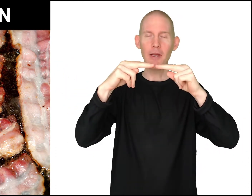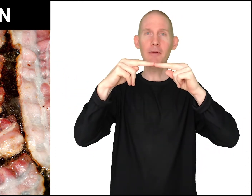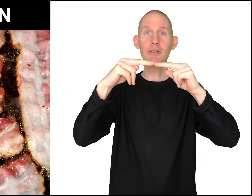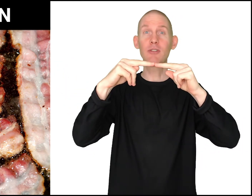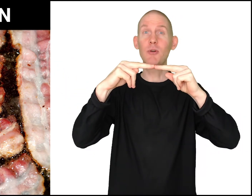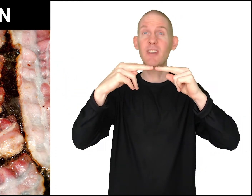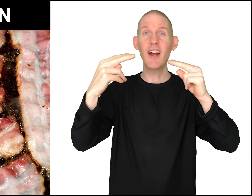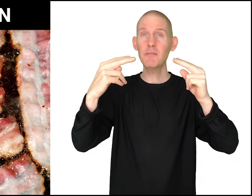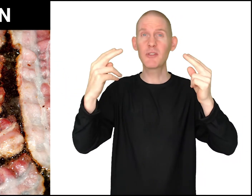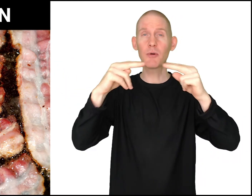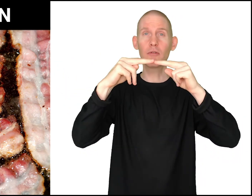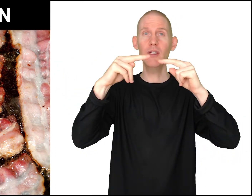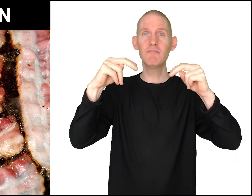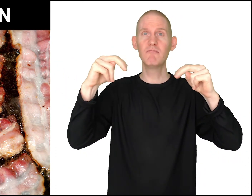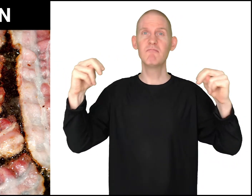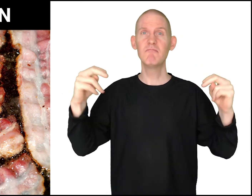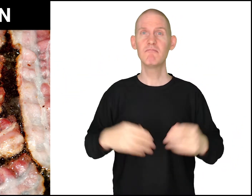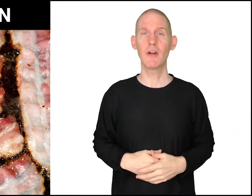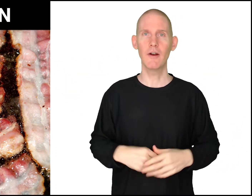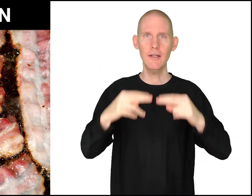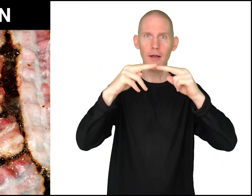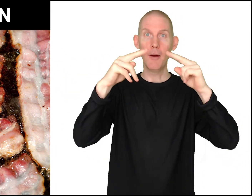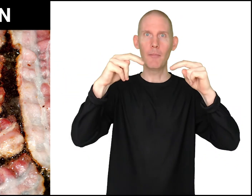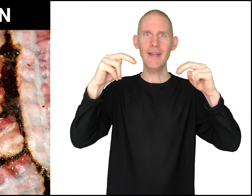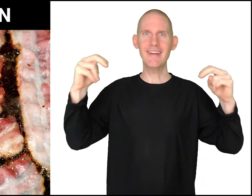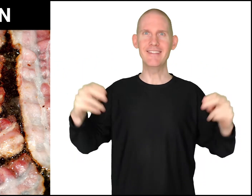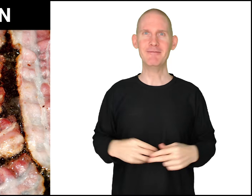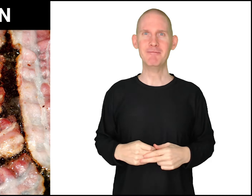Maybe just 2 times, 2 or 3. All right, bacon.